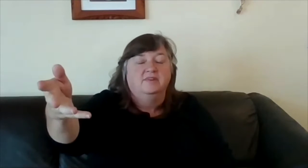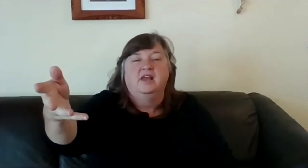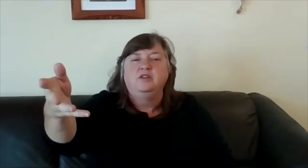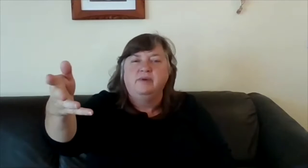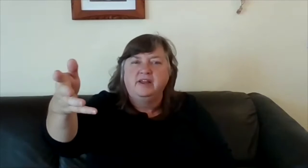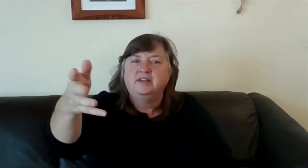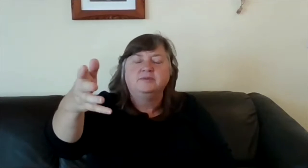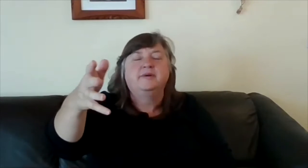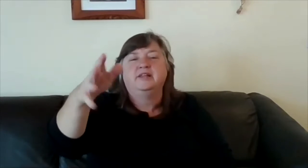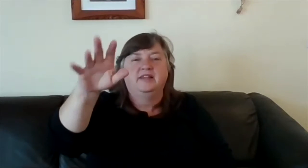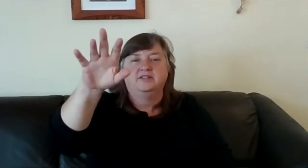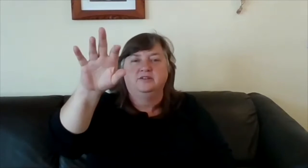And you might end up spelling that too.